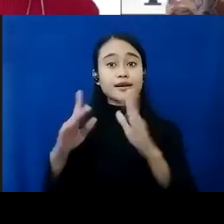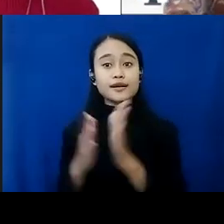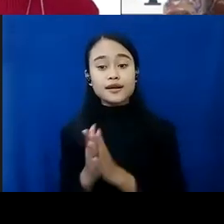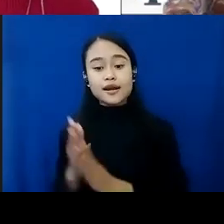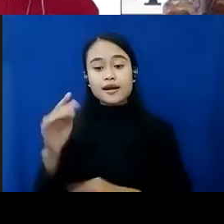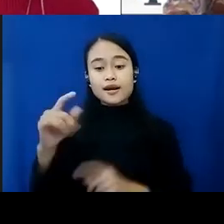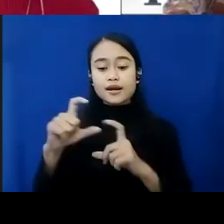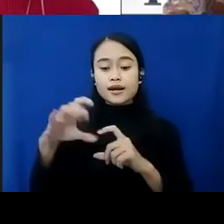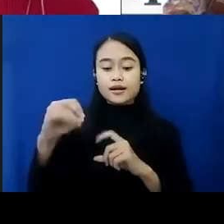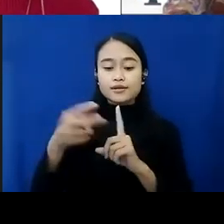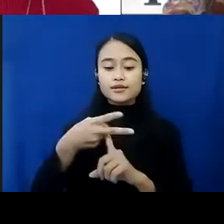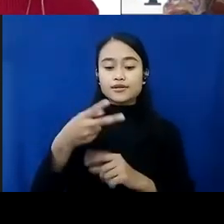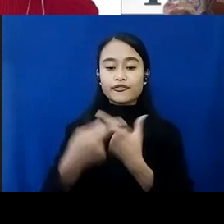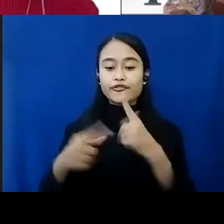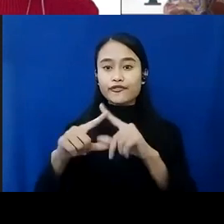statements thank you